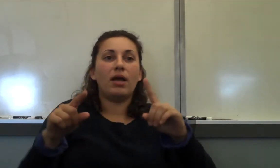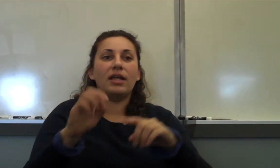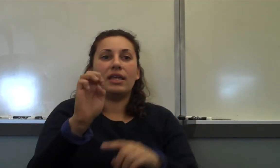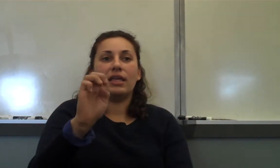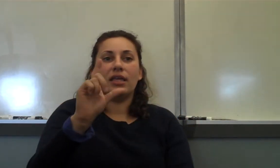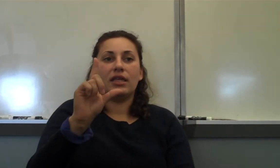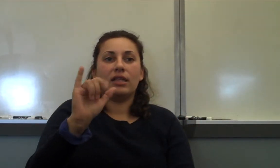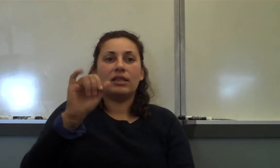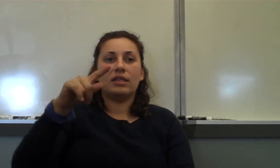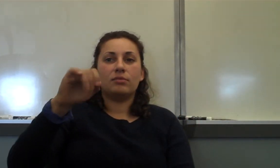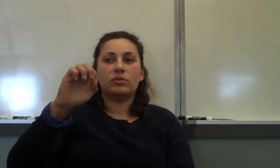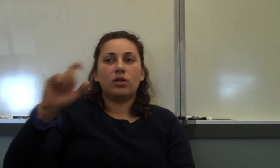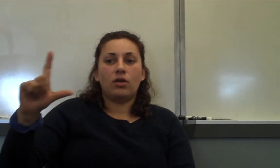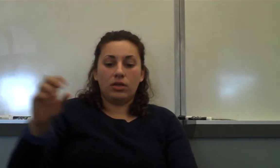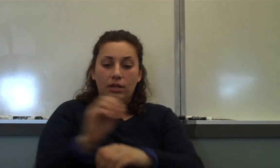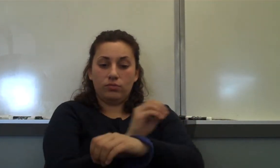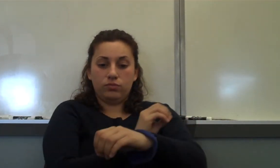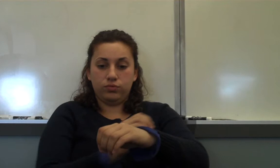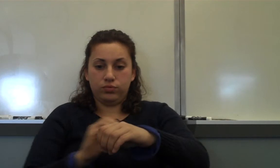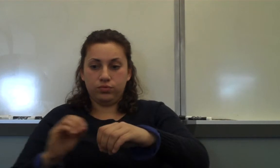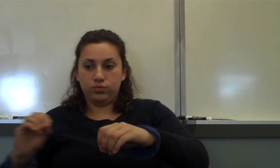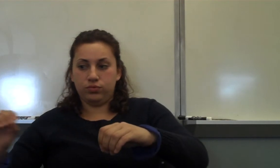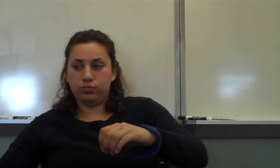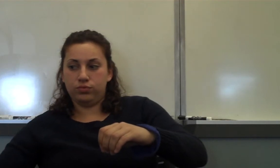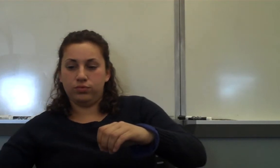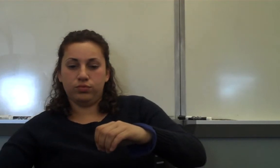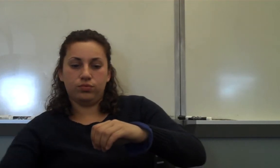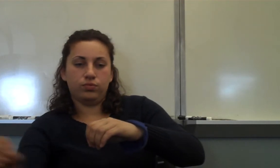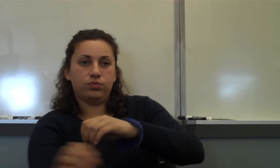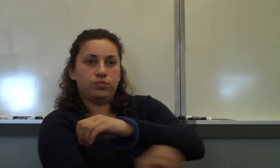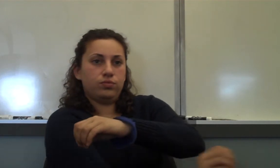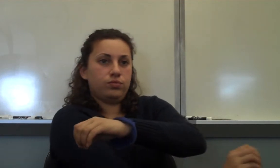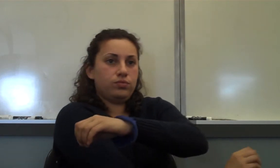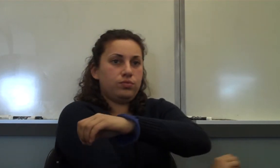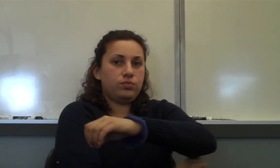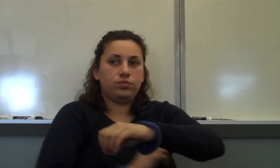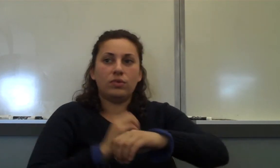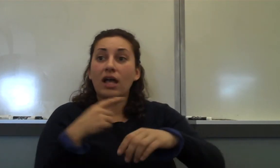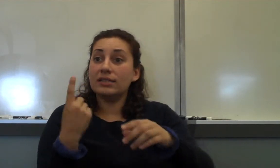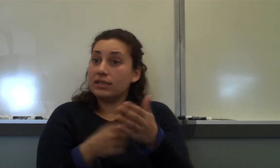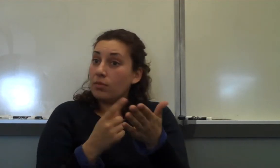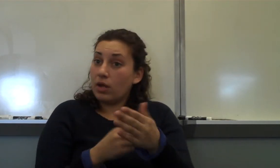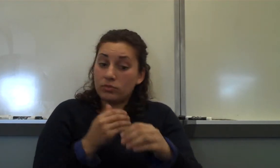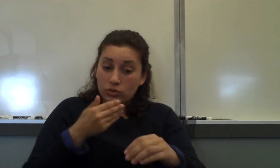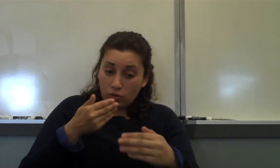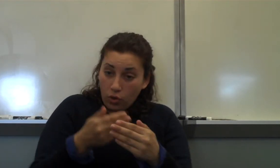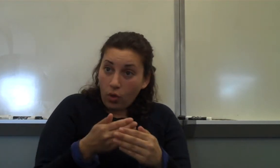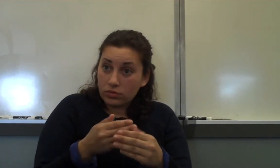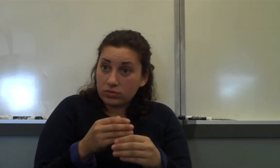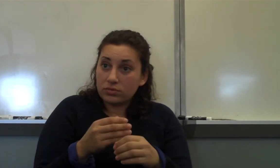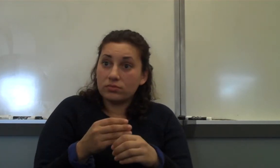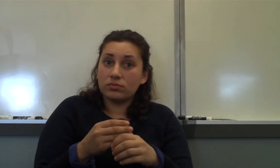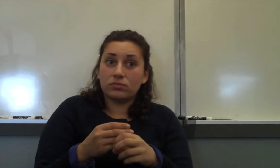when we're further away, times when we're closer, and so forth. And that, of course, has something to do with our seasons and